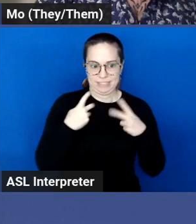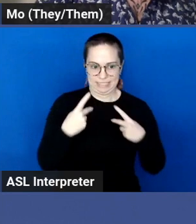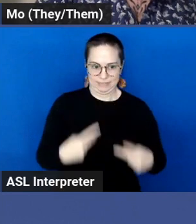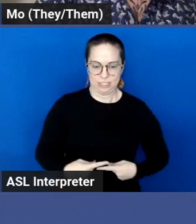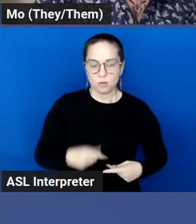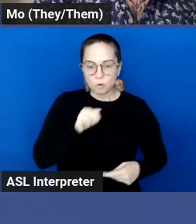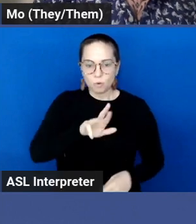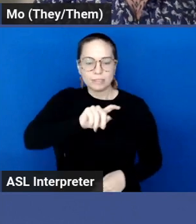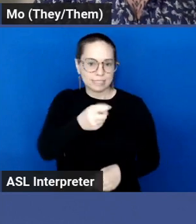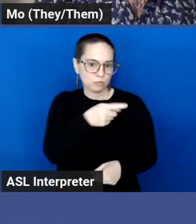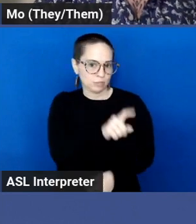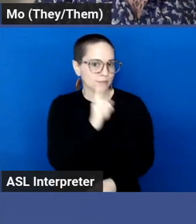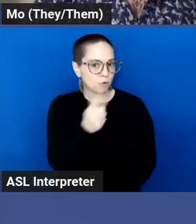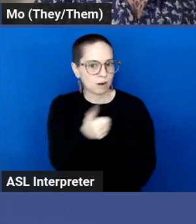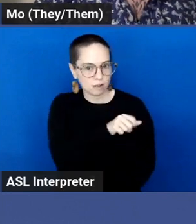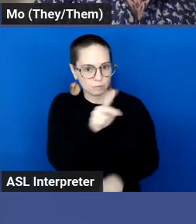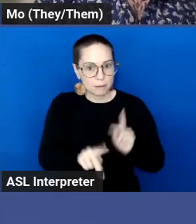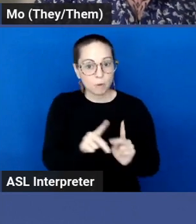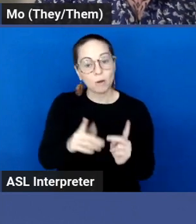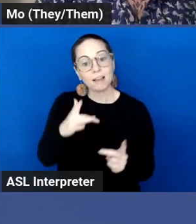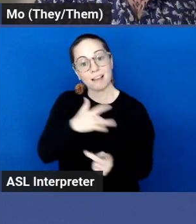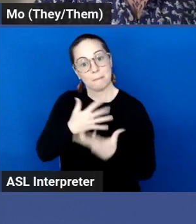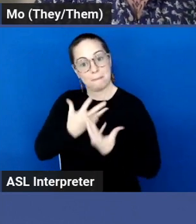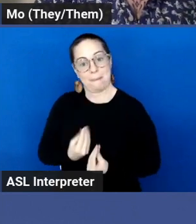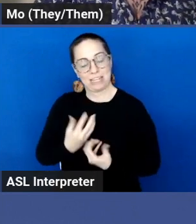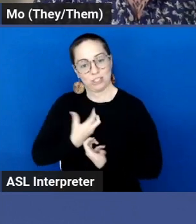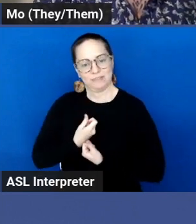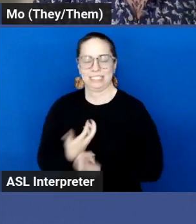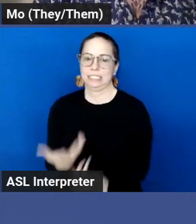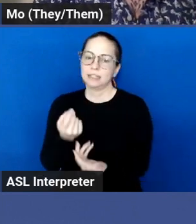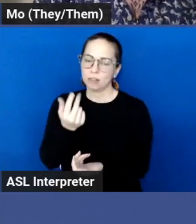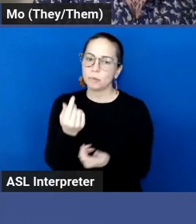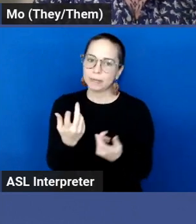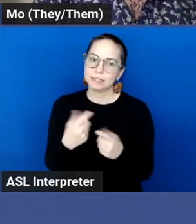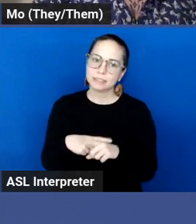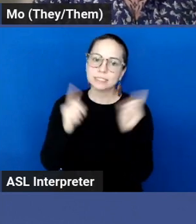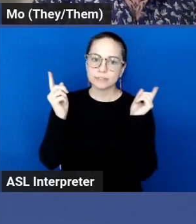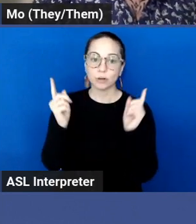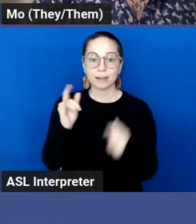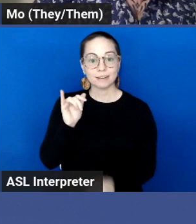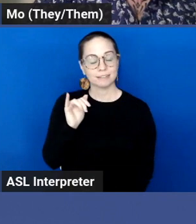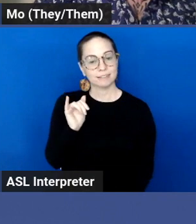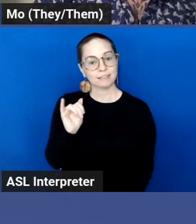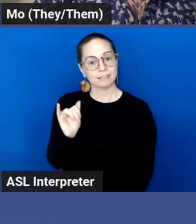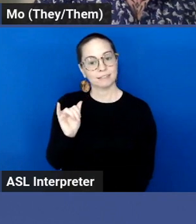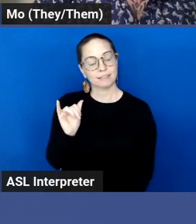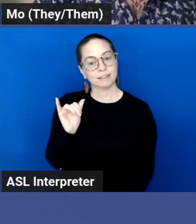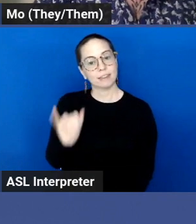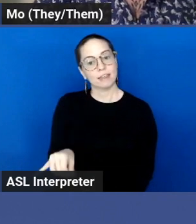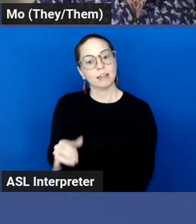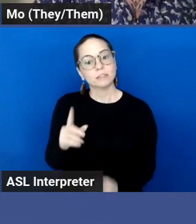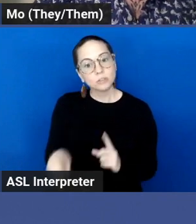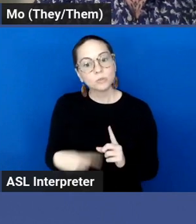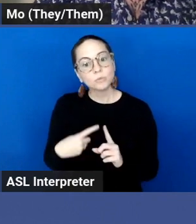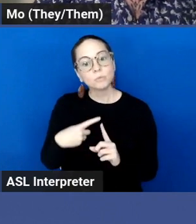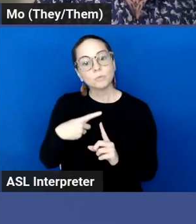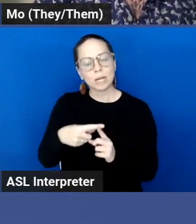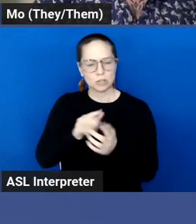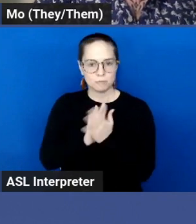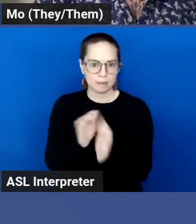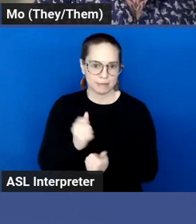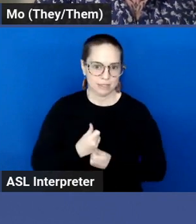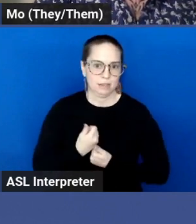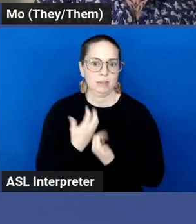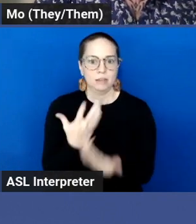others. Now, compassion fatigue is a little bit different. Compassion fatigue is when you become exhausted